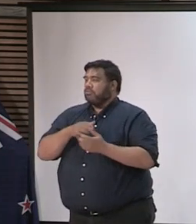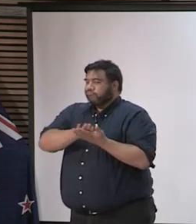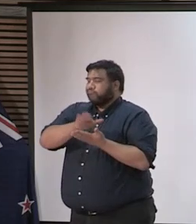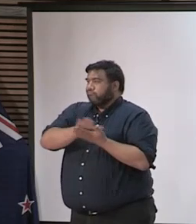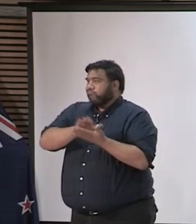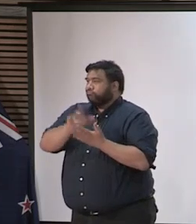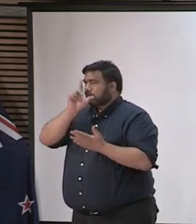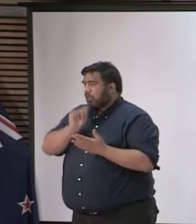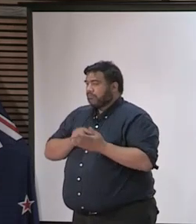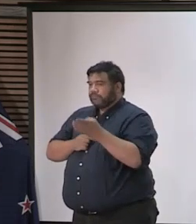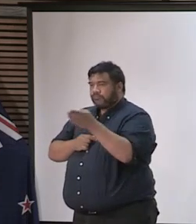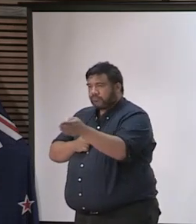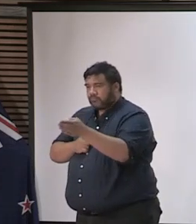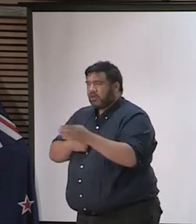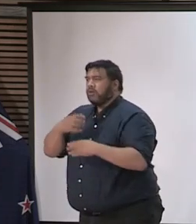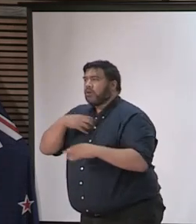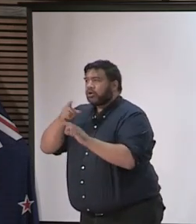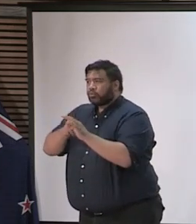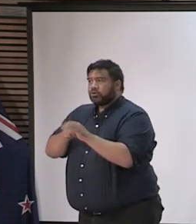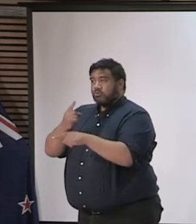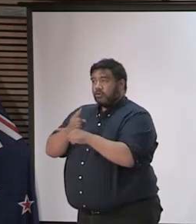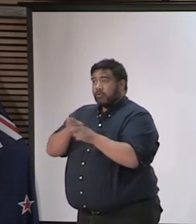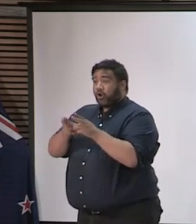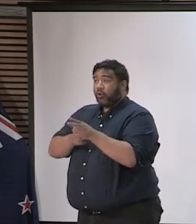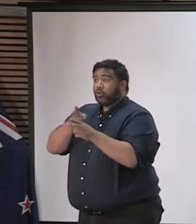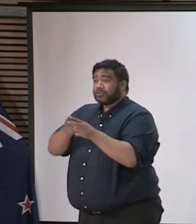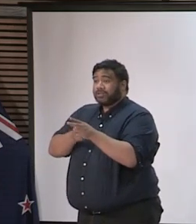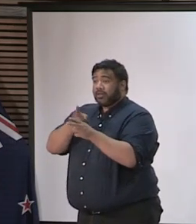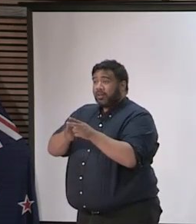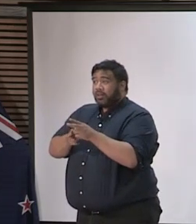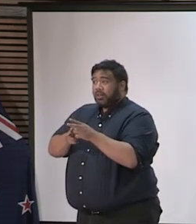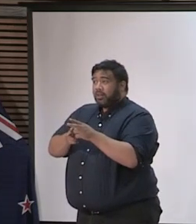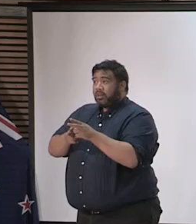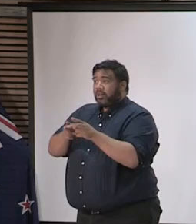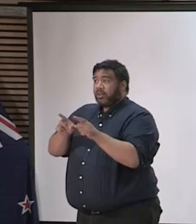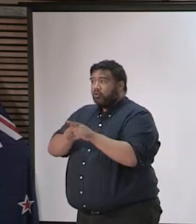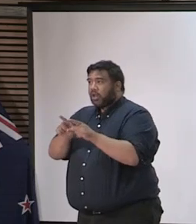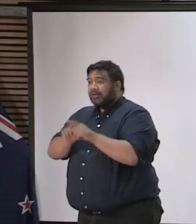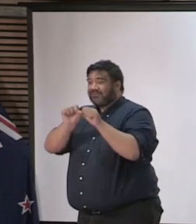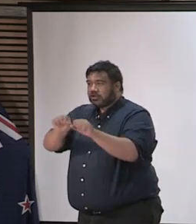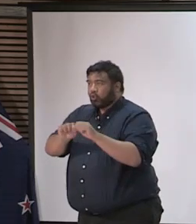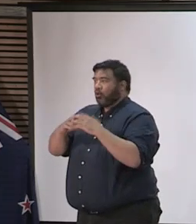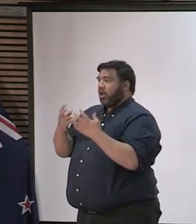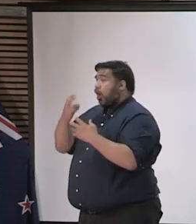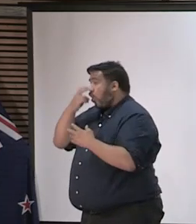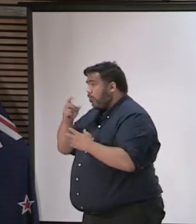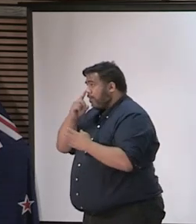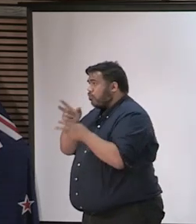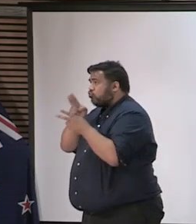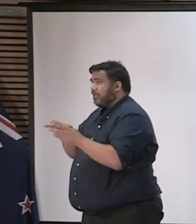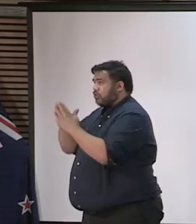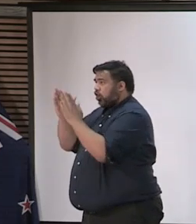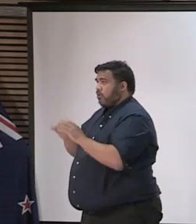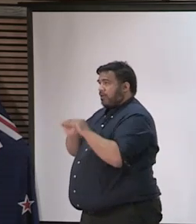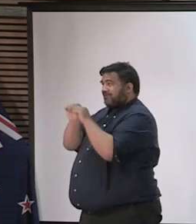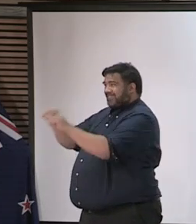have a question around hospital and aged care facility visits. What will restrictions under level 3 change? Will